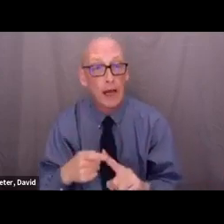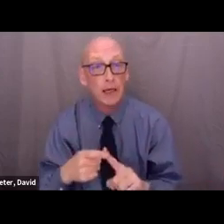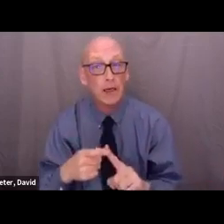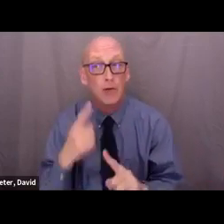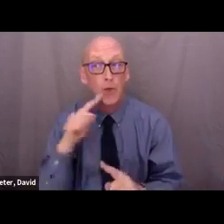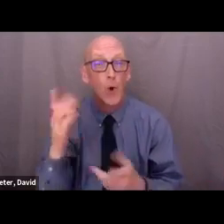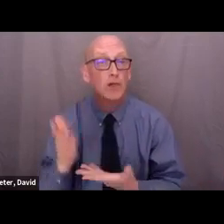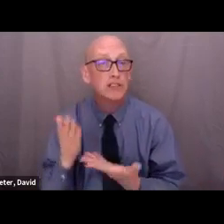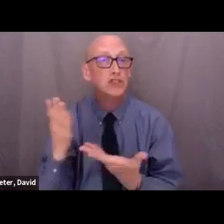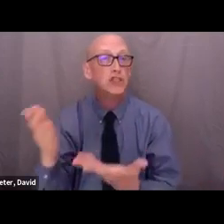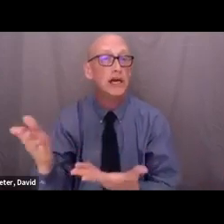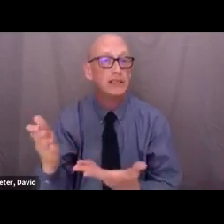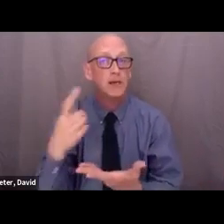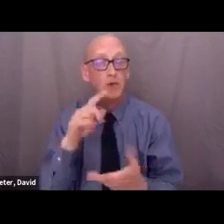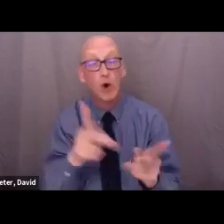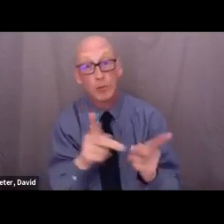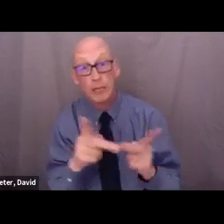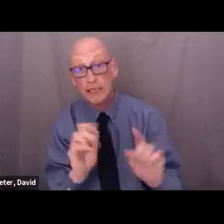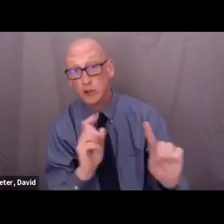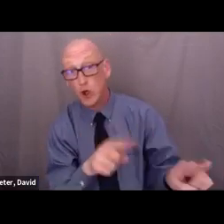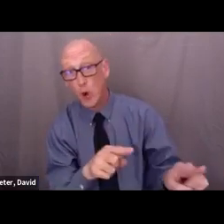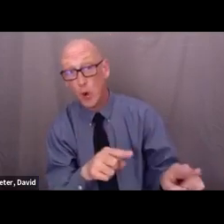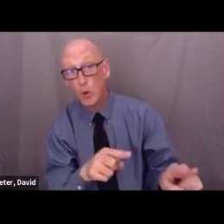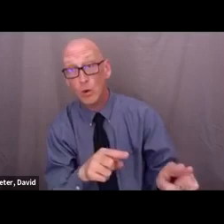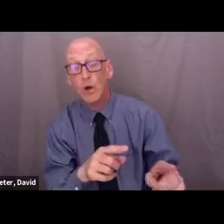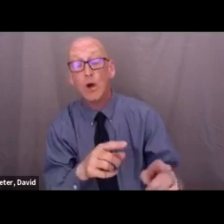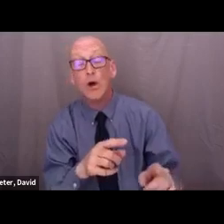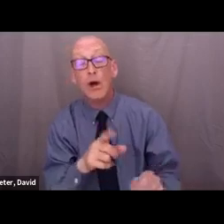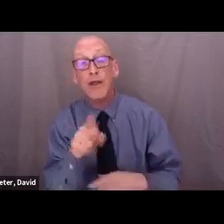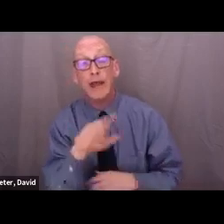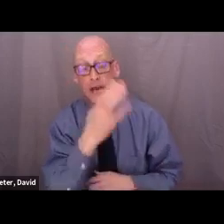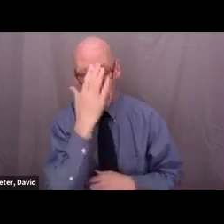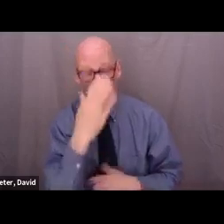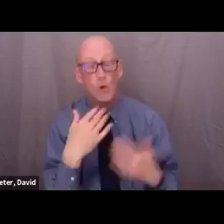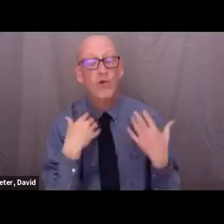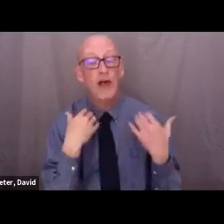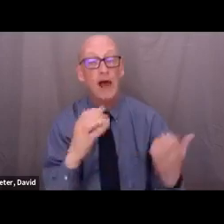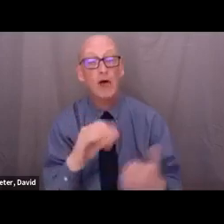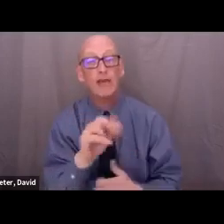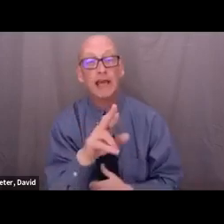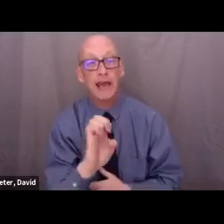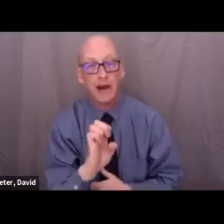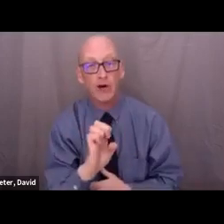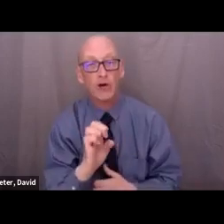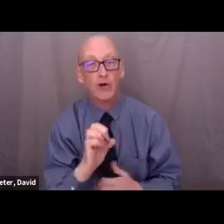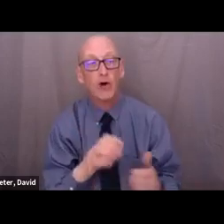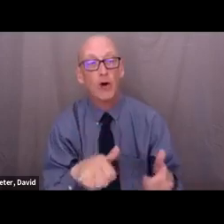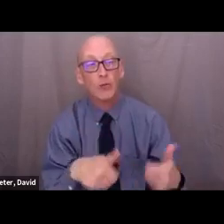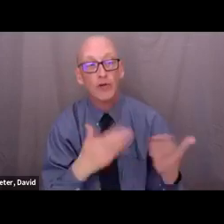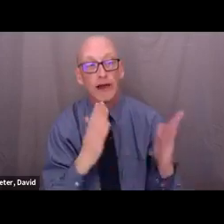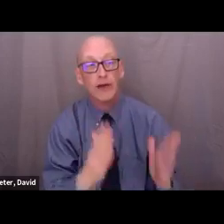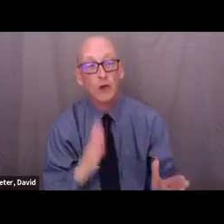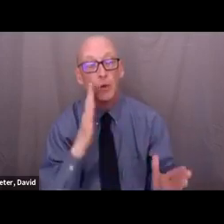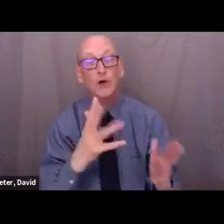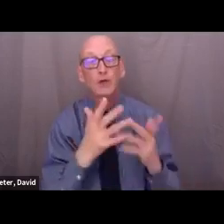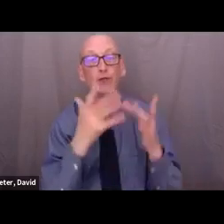suggestion for somewhere where they can go, where they know that the healthcare provider is going to be friendly to